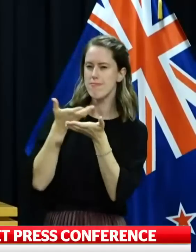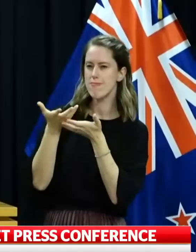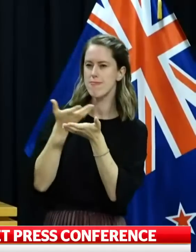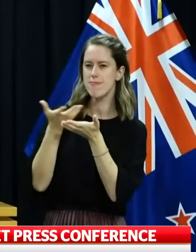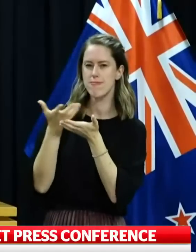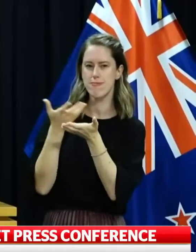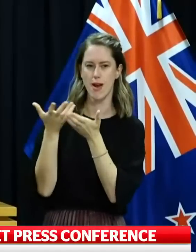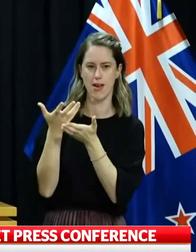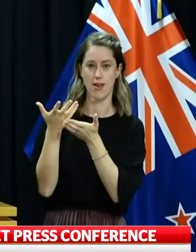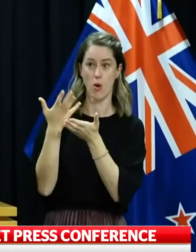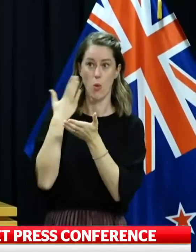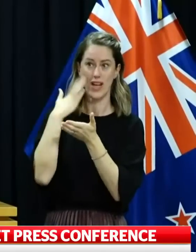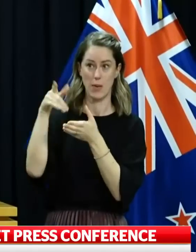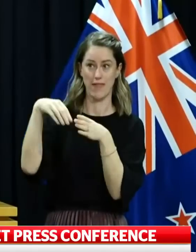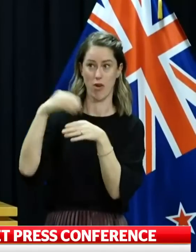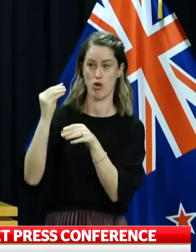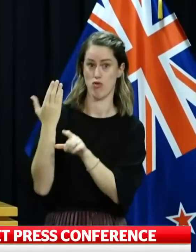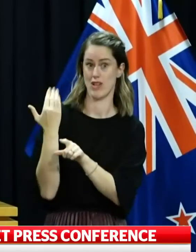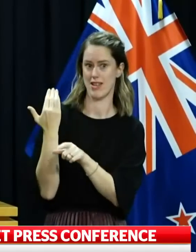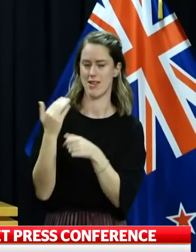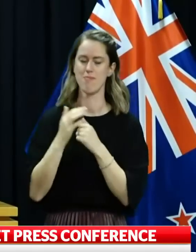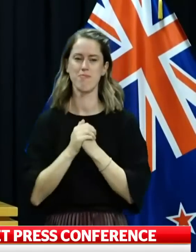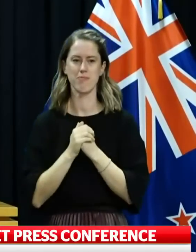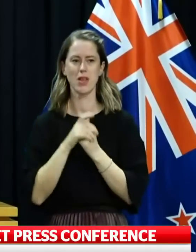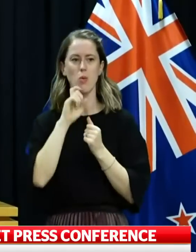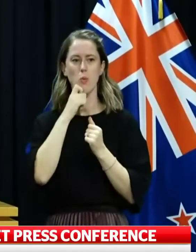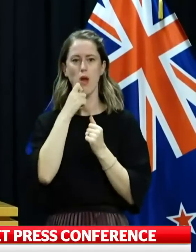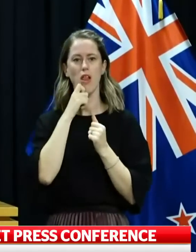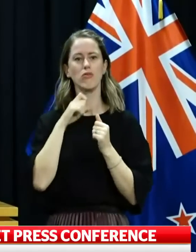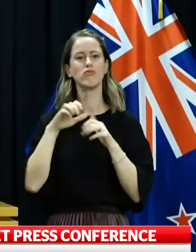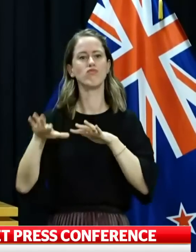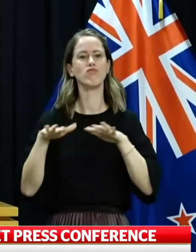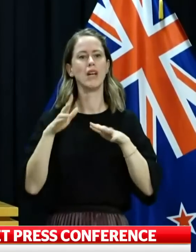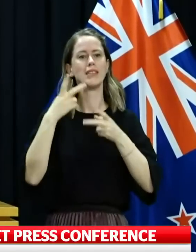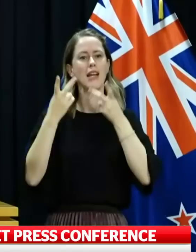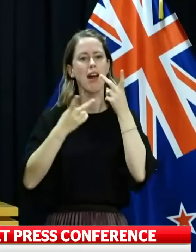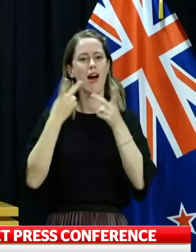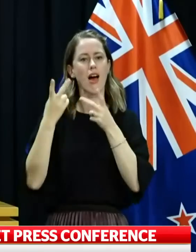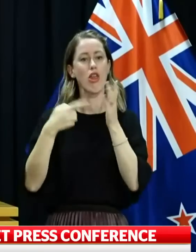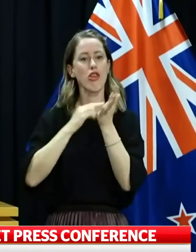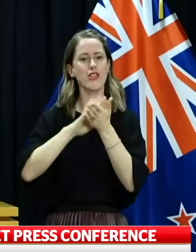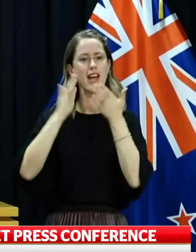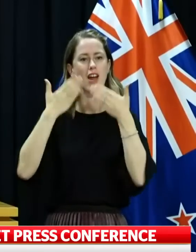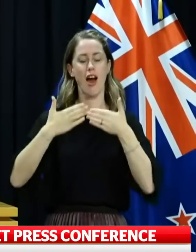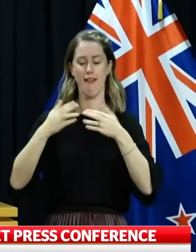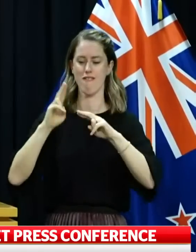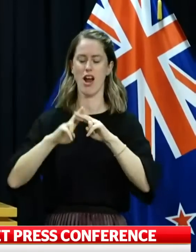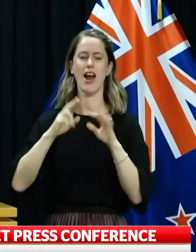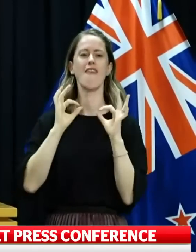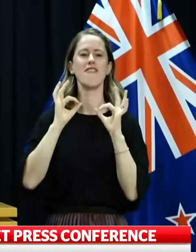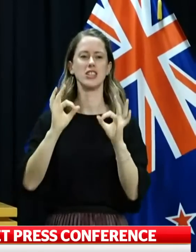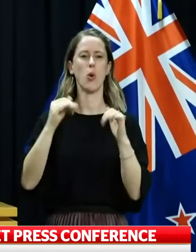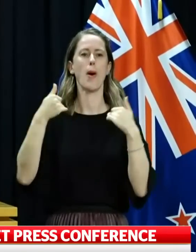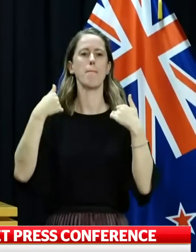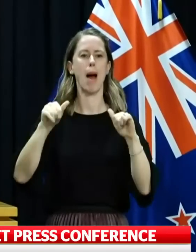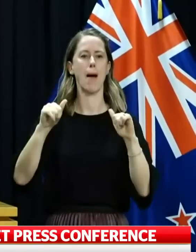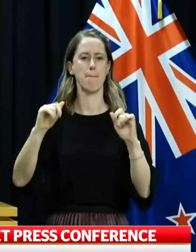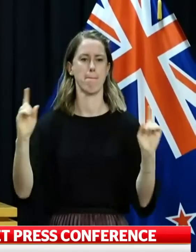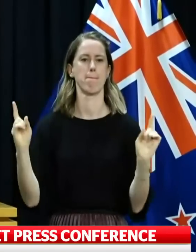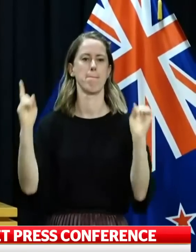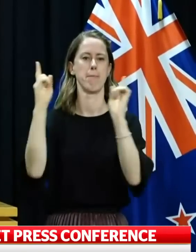his recent election. We'll have an informal dinner on Thursday night, and on Friday we will meet for our first